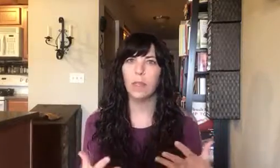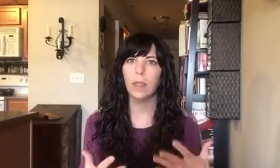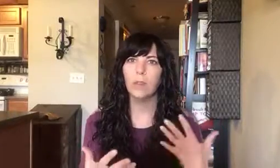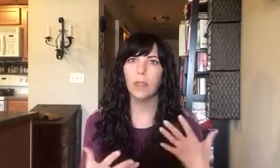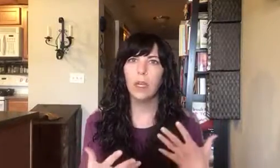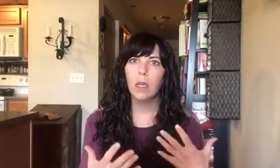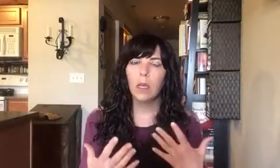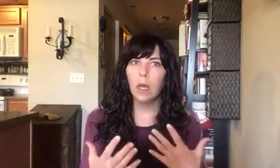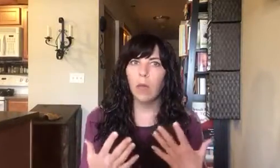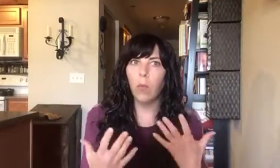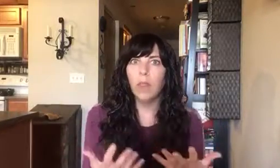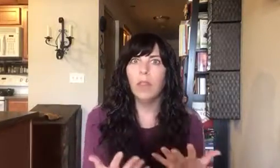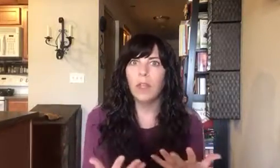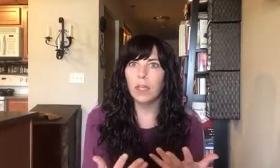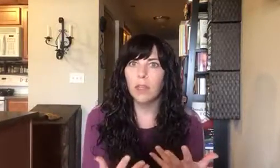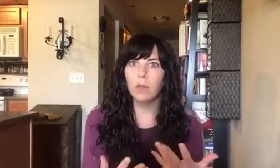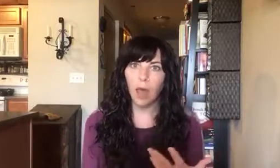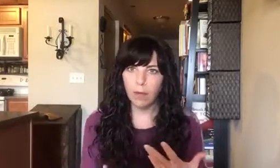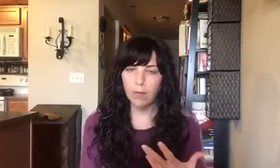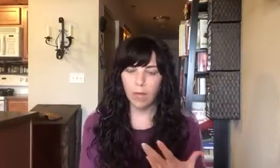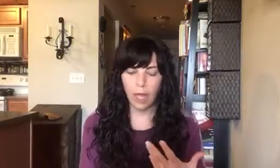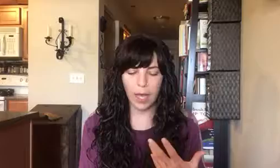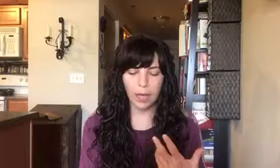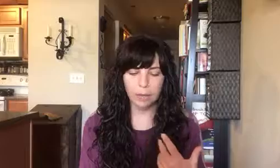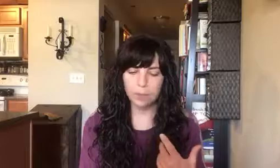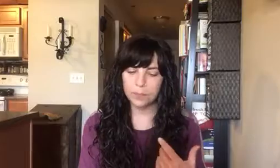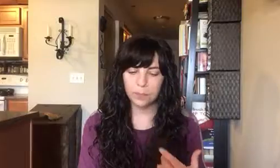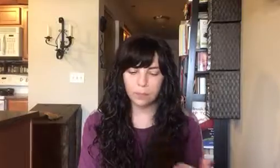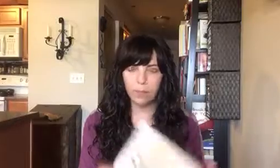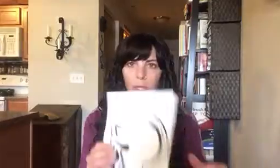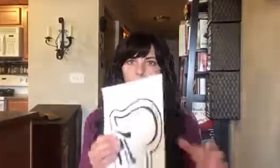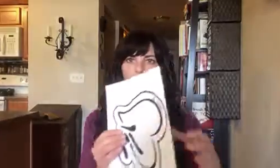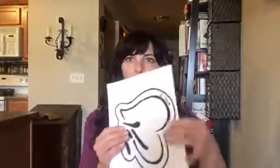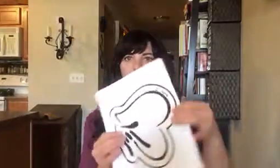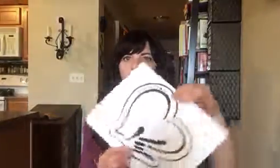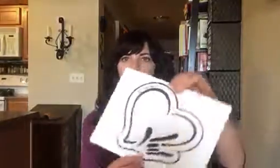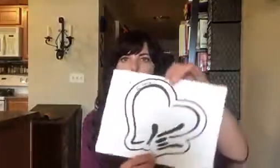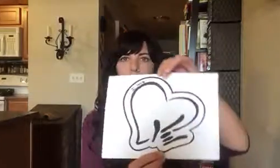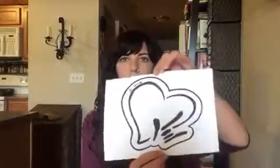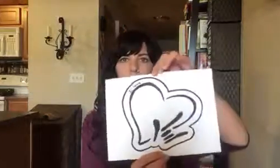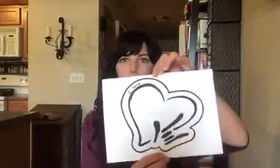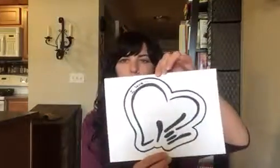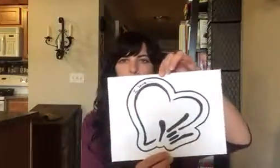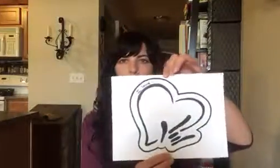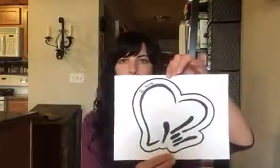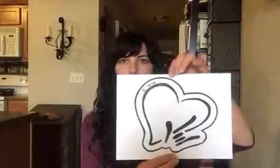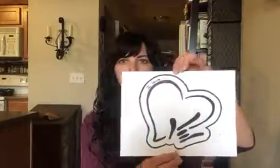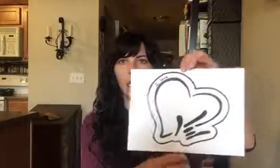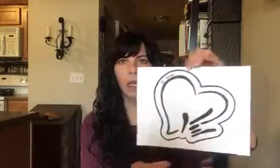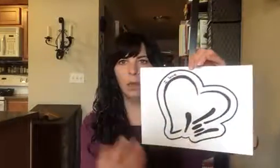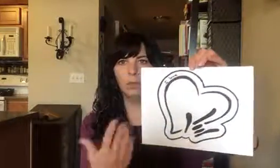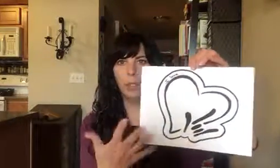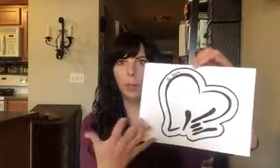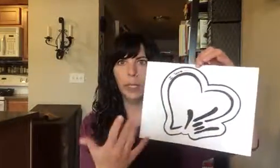think of one thing that you love. And I made this little